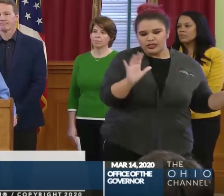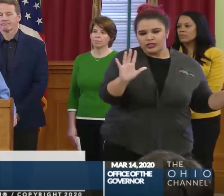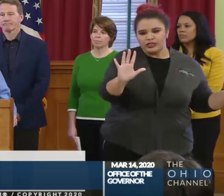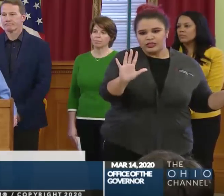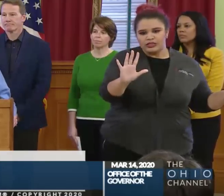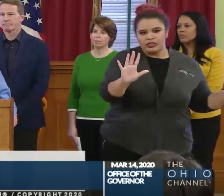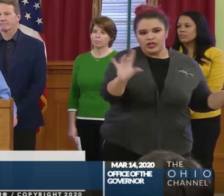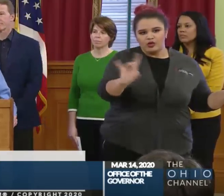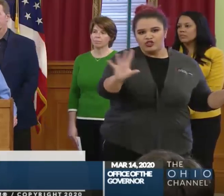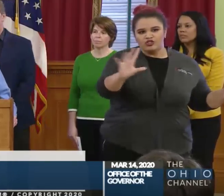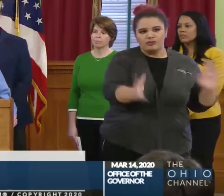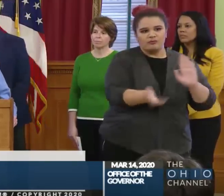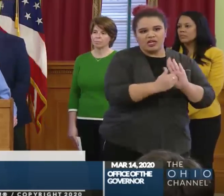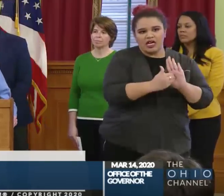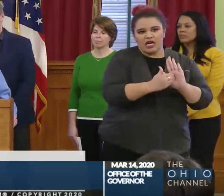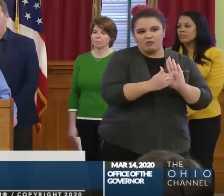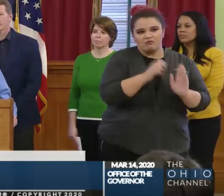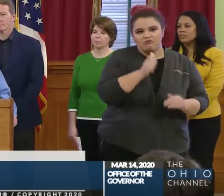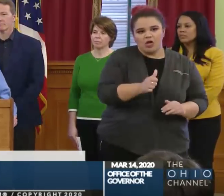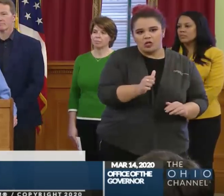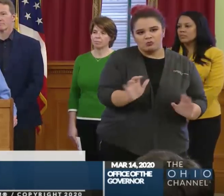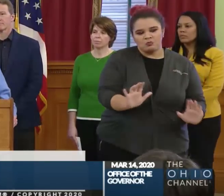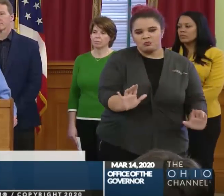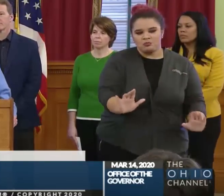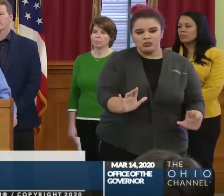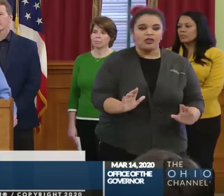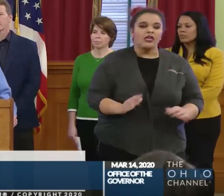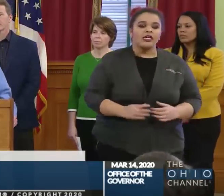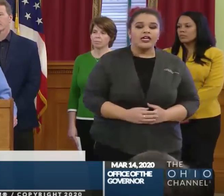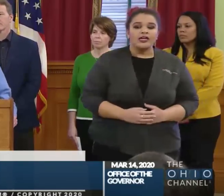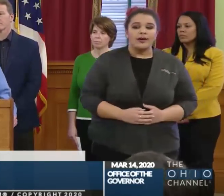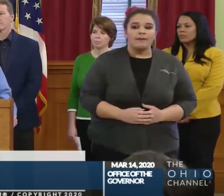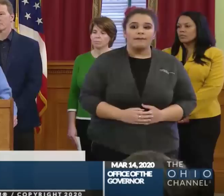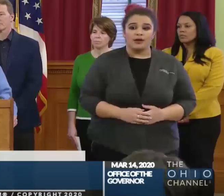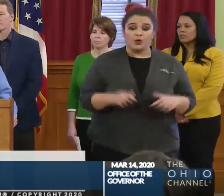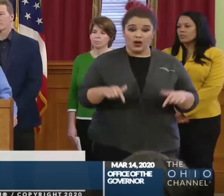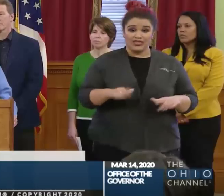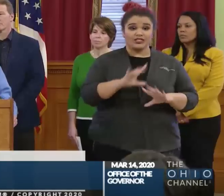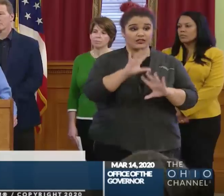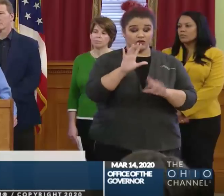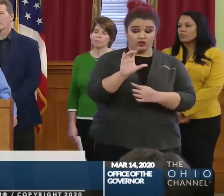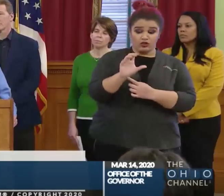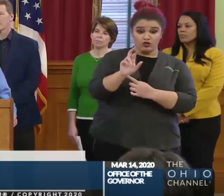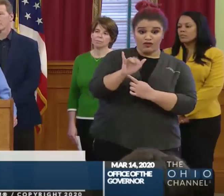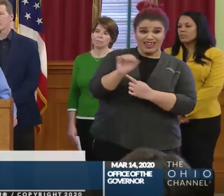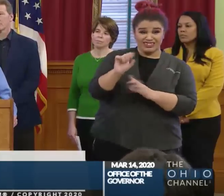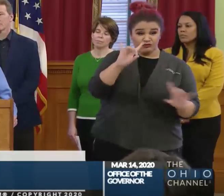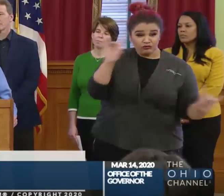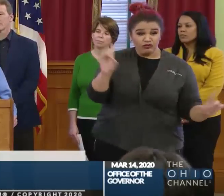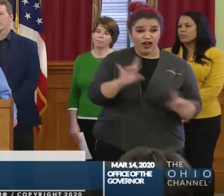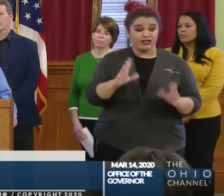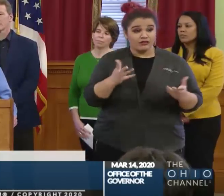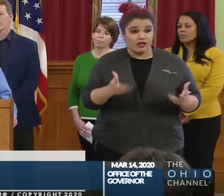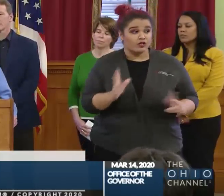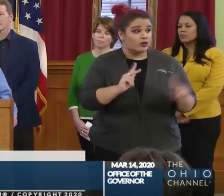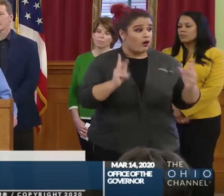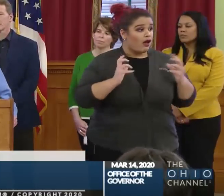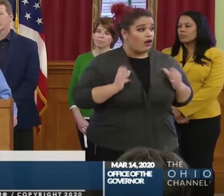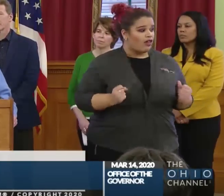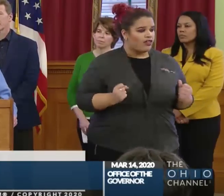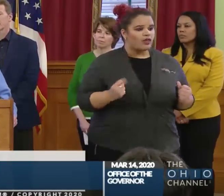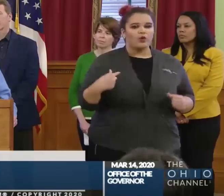anybody. This has just occurred over a long period of time. But we have to, after this crisis is over, we have to think, what's strategic? What do we have to